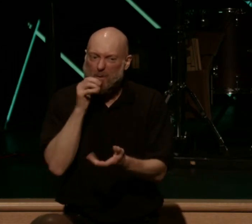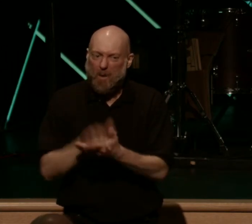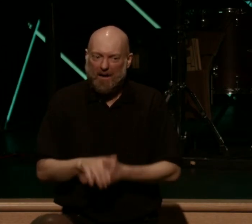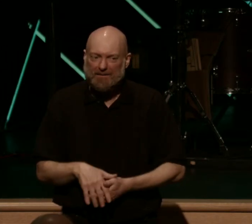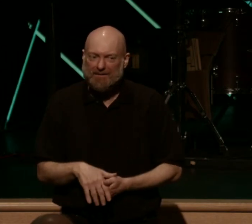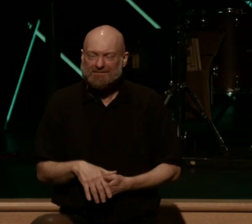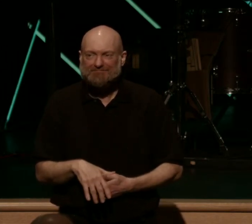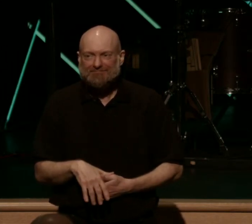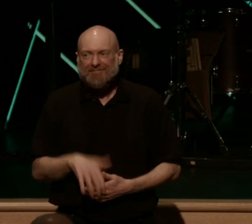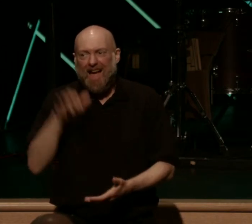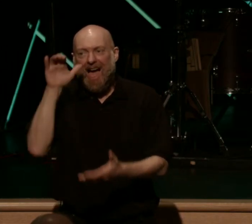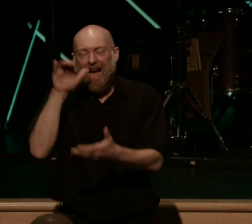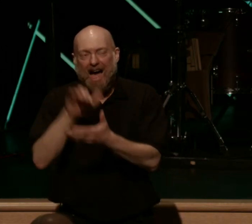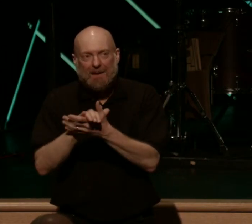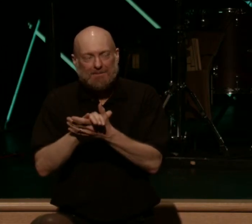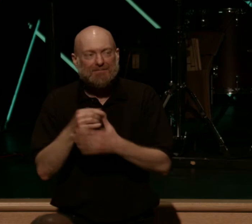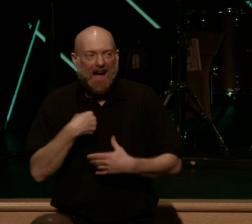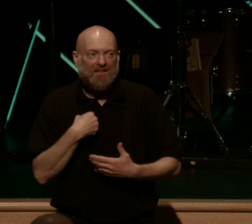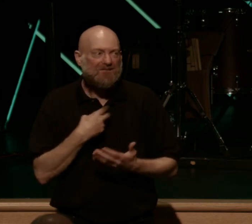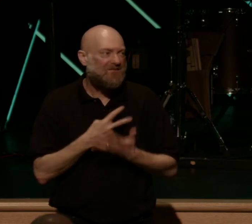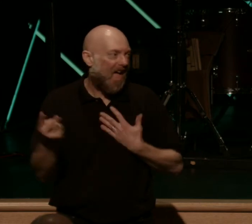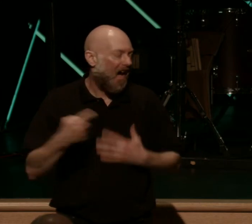Epic husband fail.